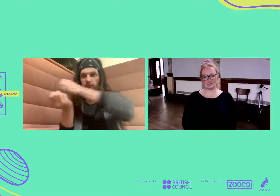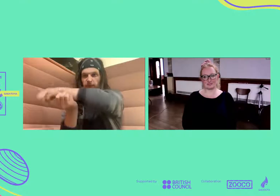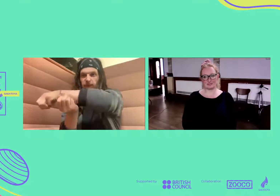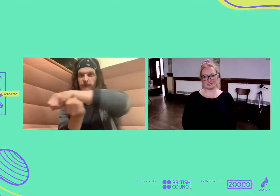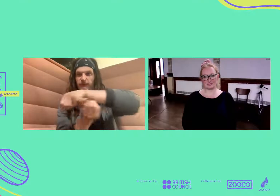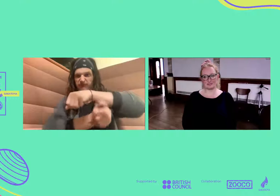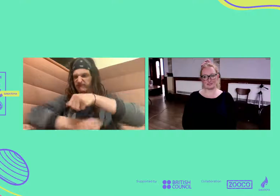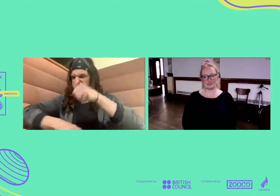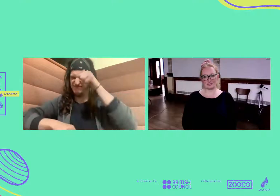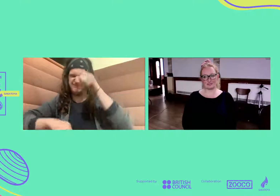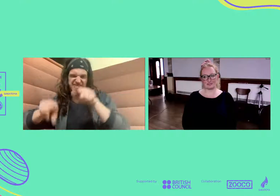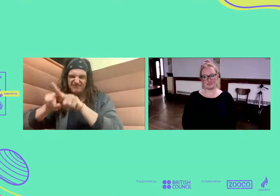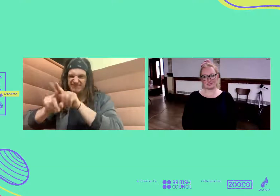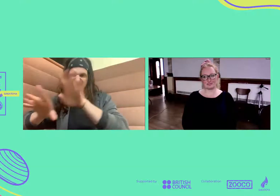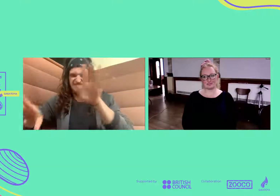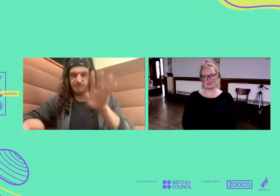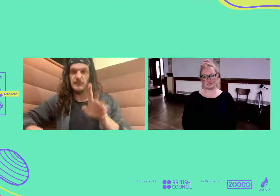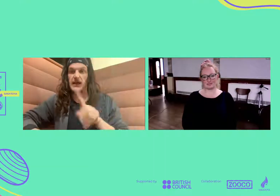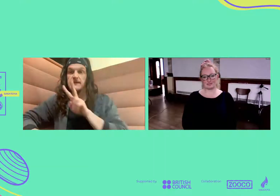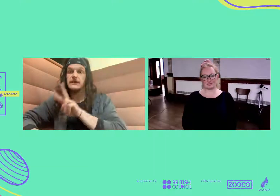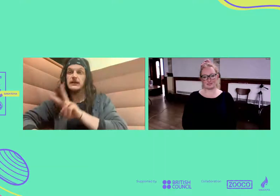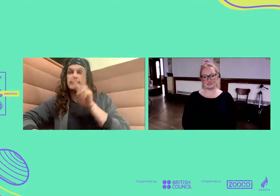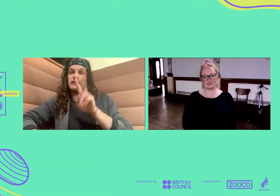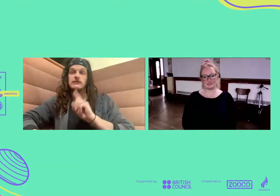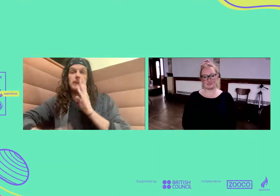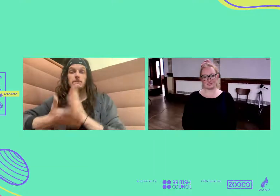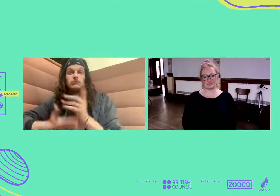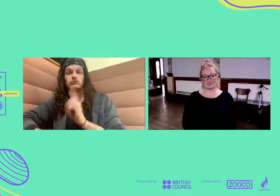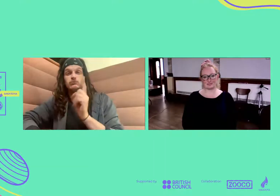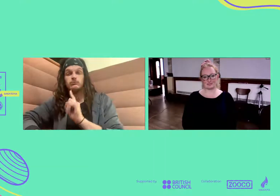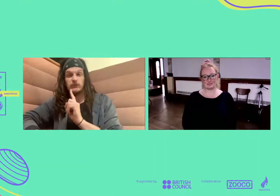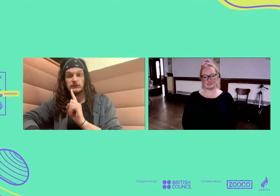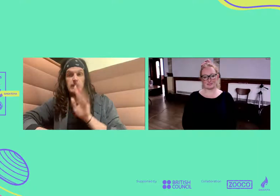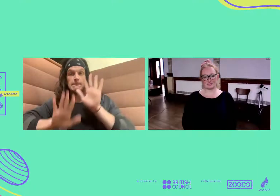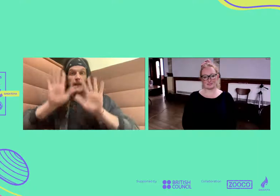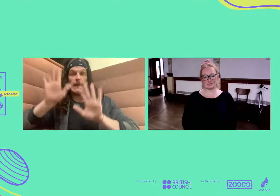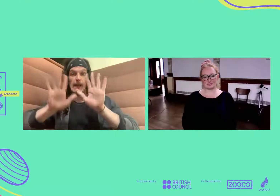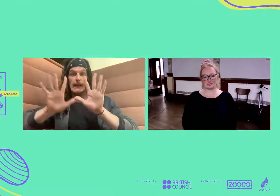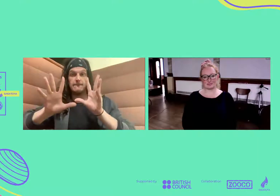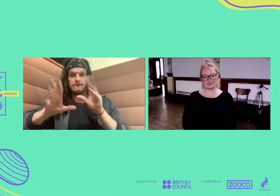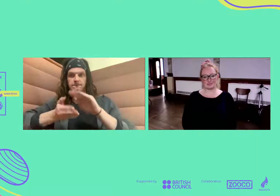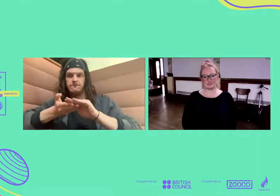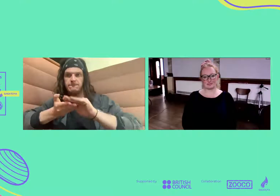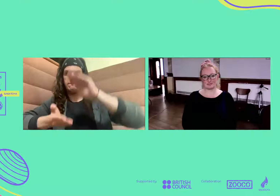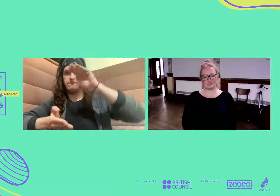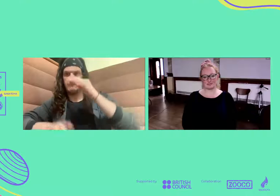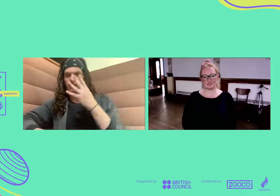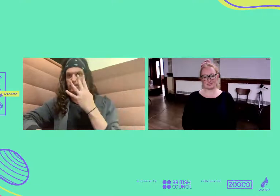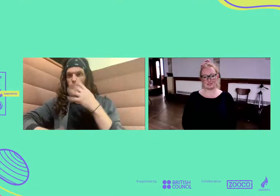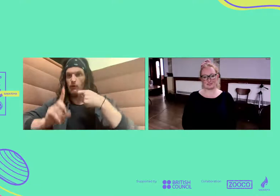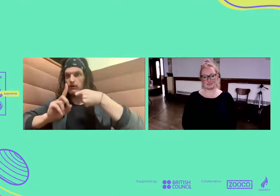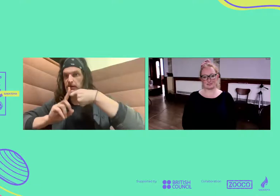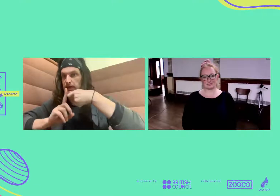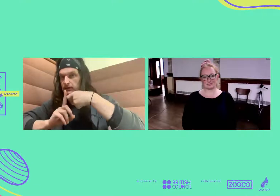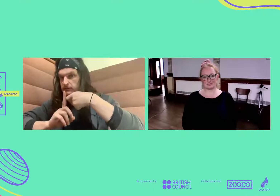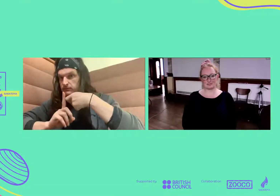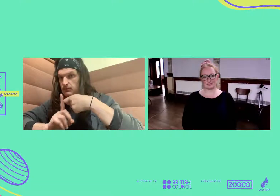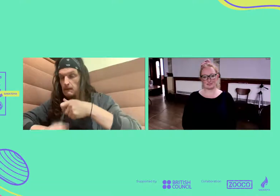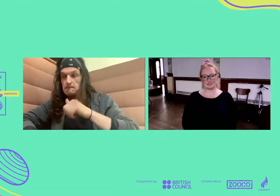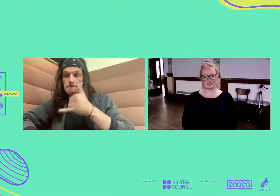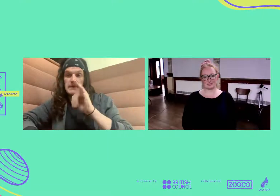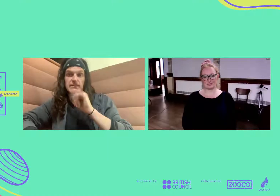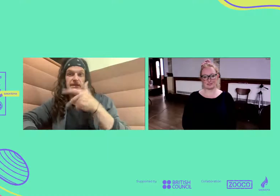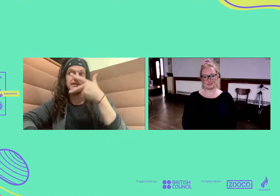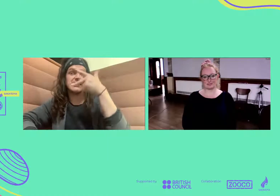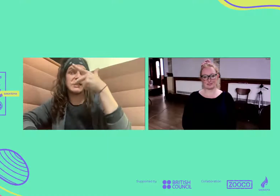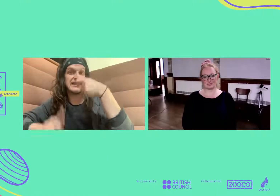and you're drinking, and you're doing the rope, all of those are traditional mime techniques. And VV, visual vernacular,